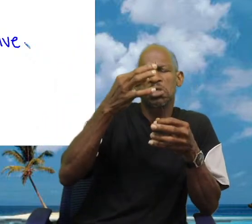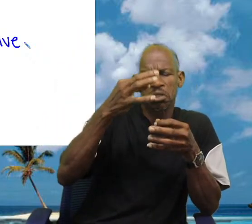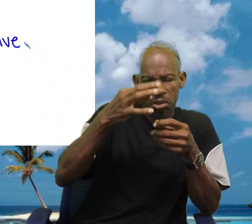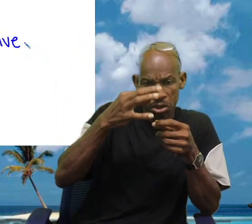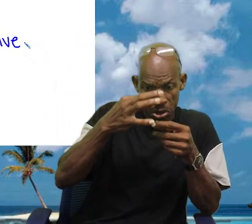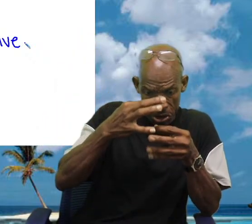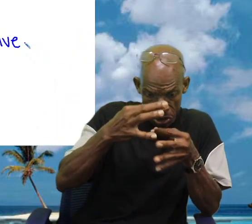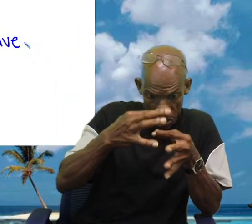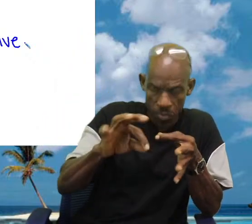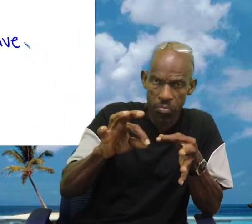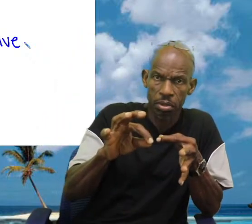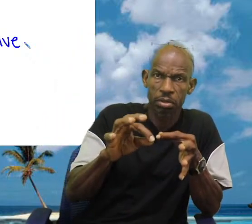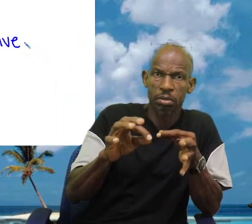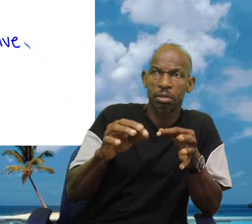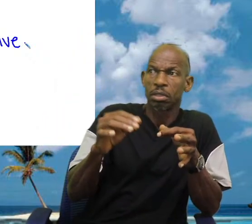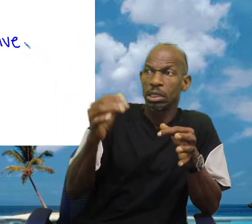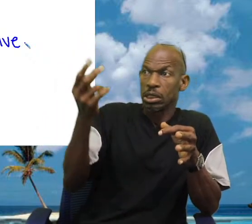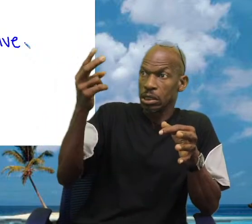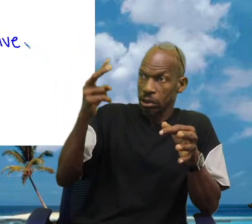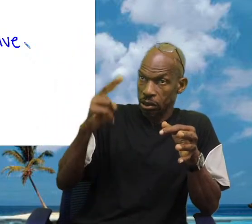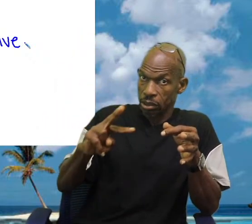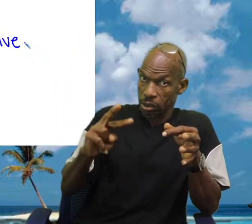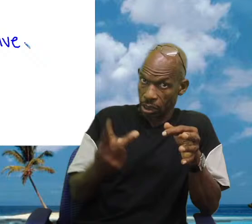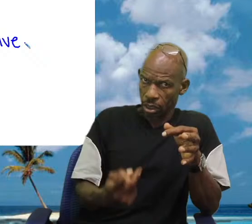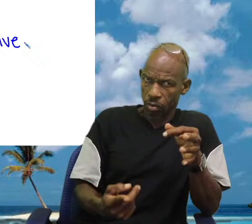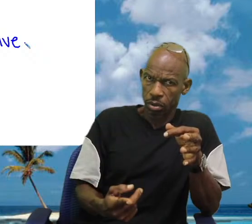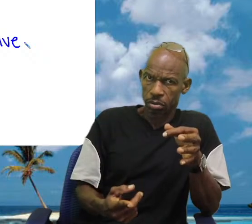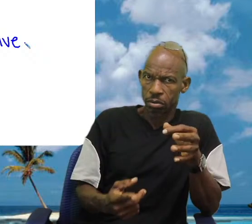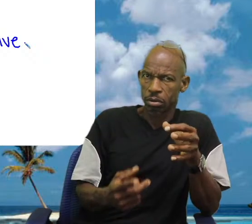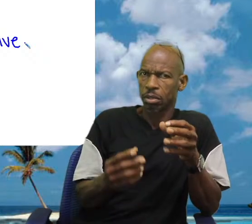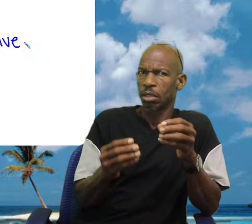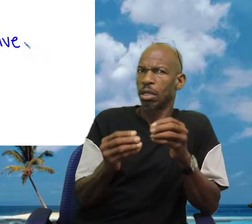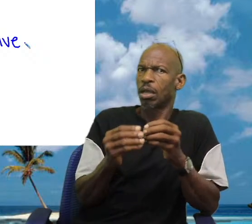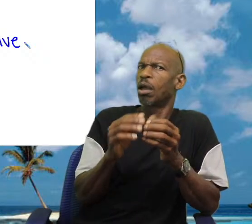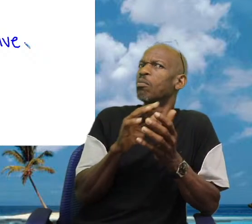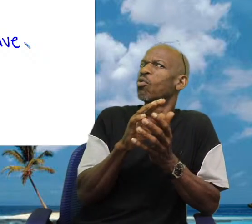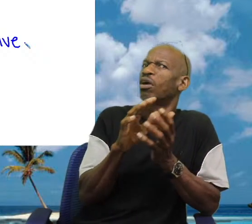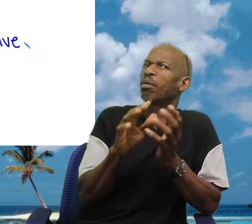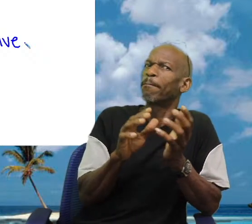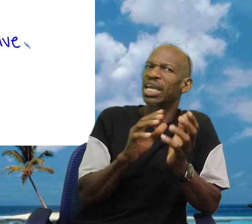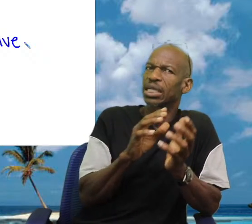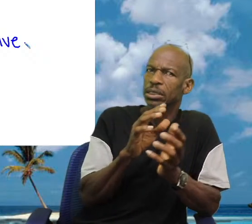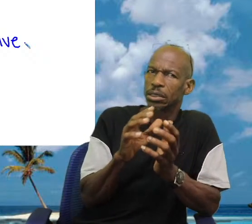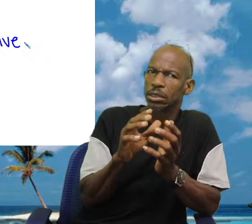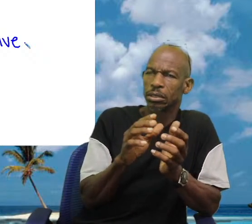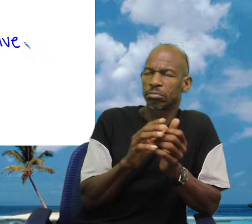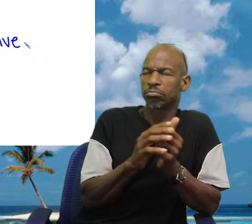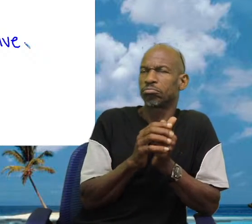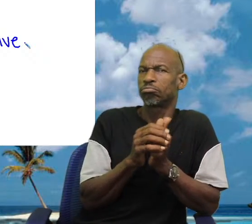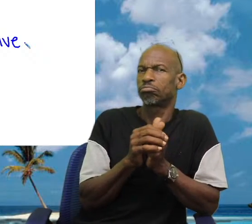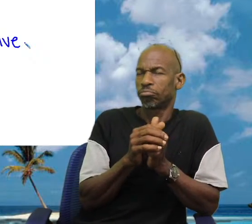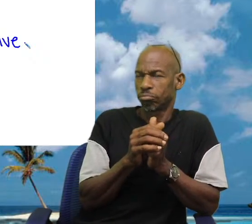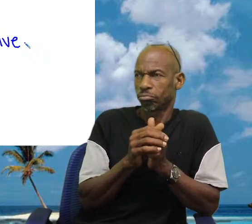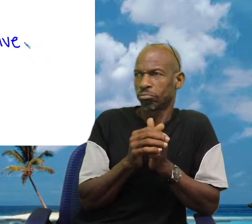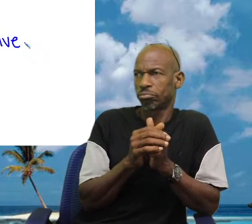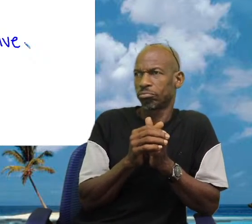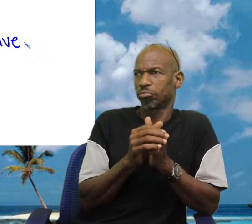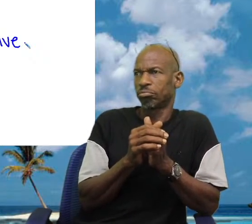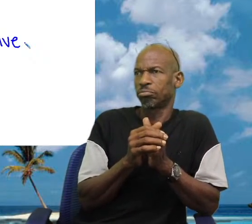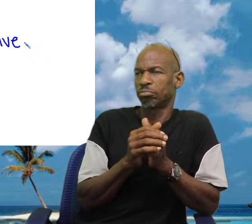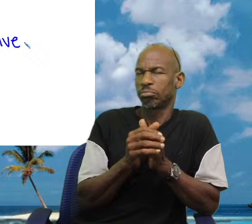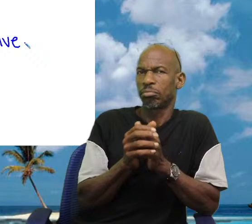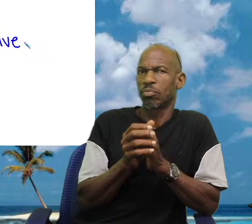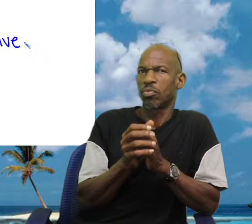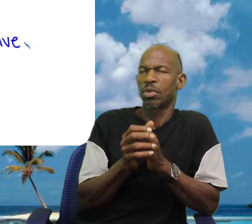go in different places in your sentence. So this is another place an adjective can go. An adjective could go before